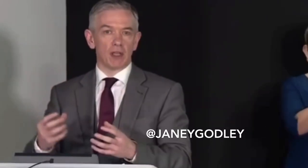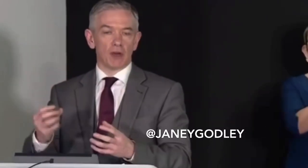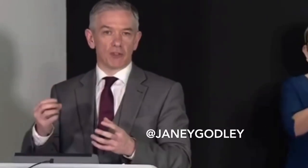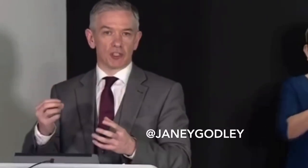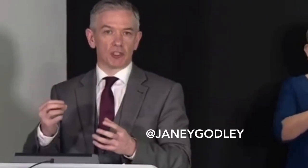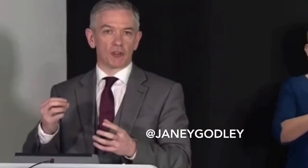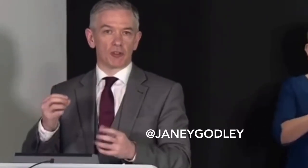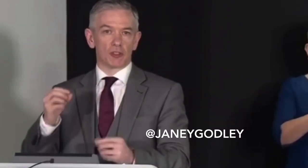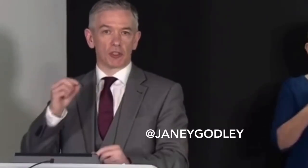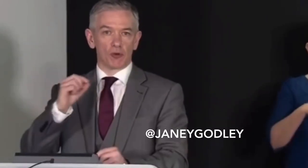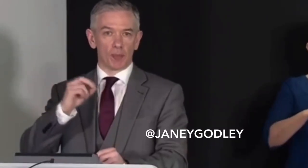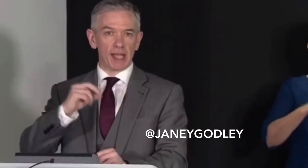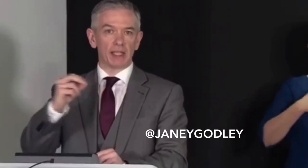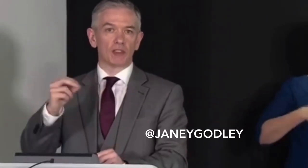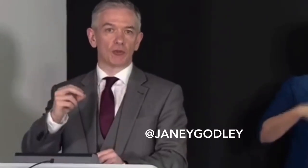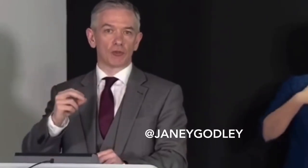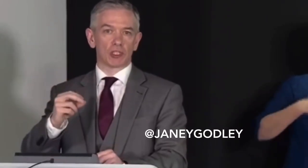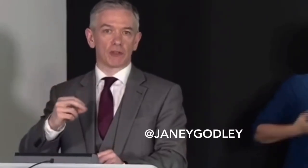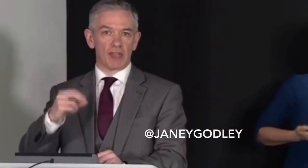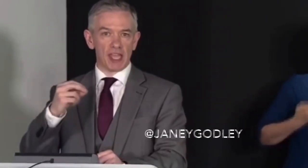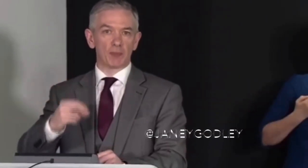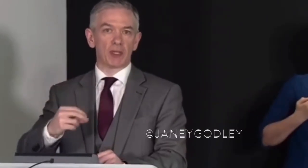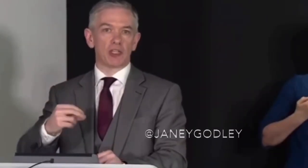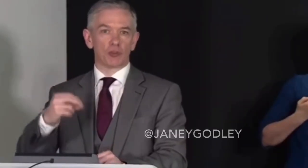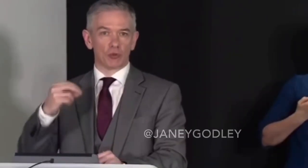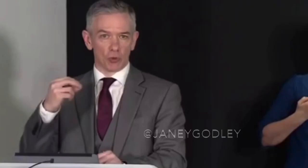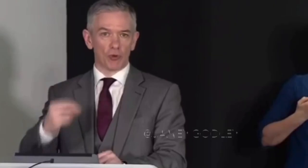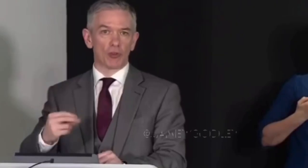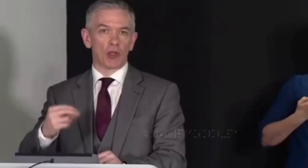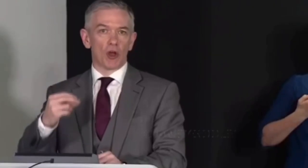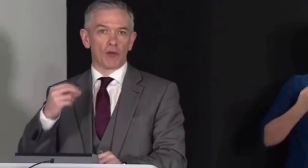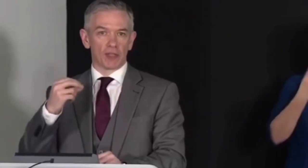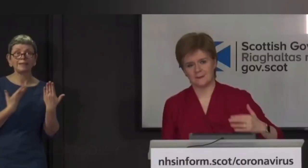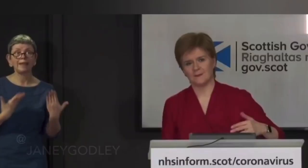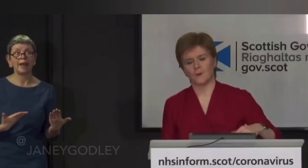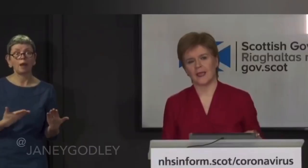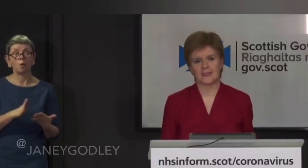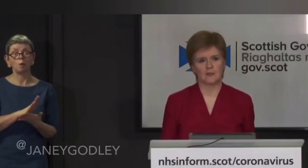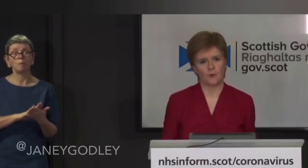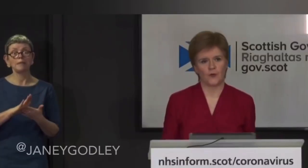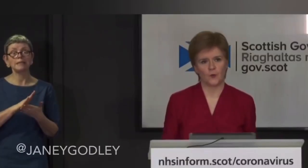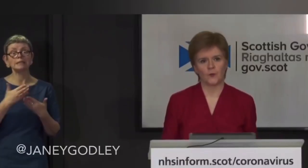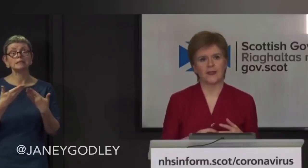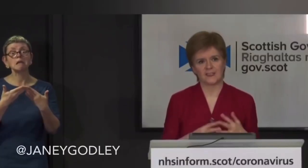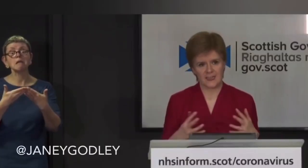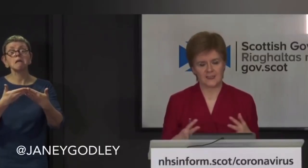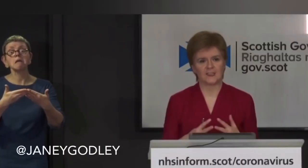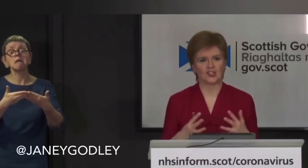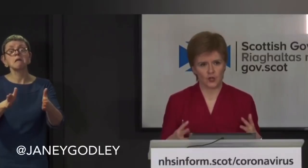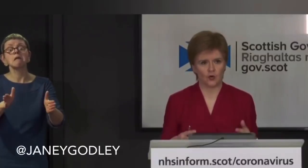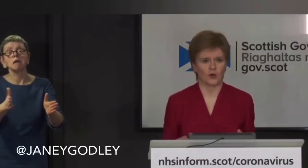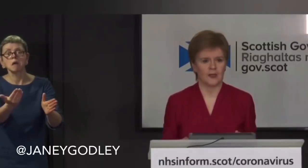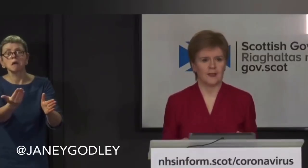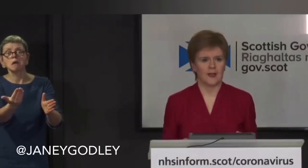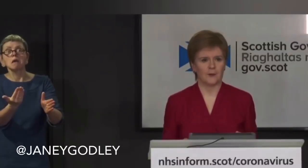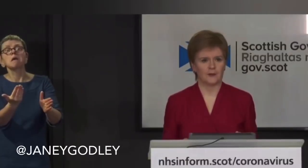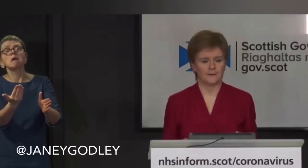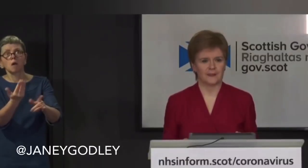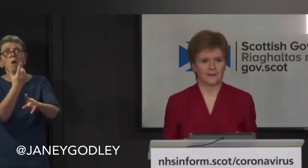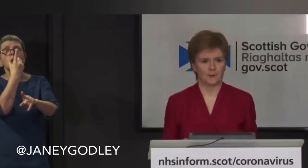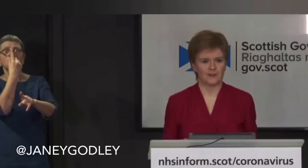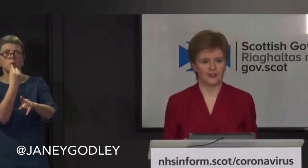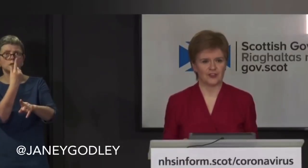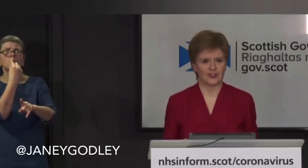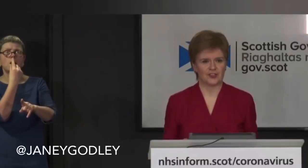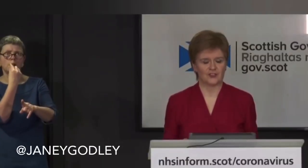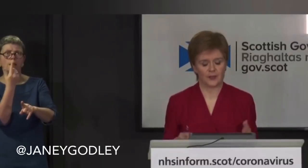but we just cannae. I mean, it's a virus. It's not just a fucking pal. It's a virus. Right, nobody thought it was your pal. That's fine,